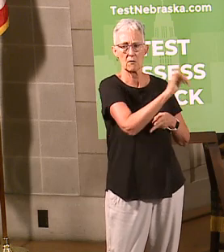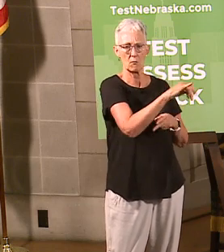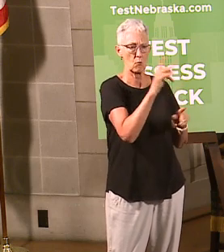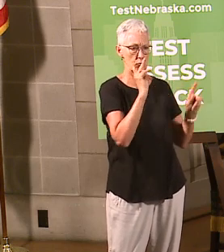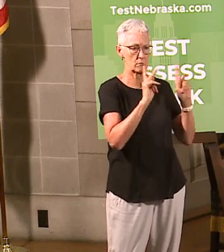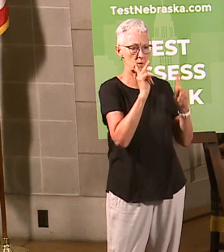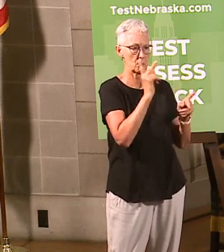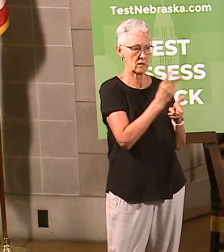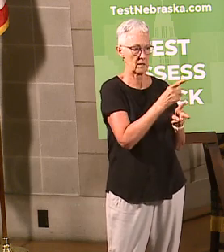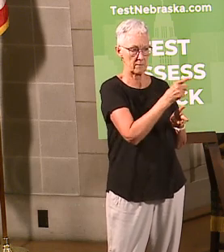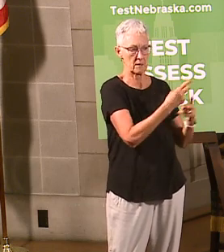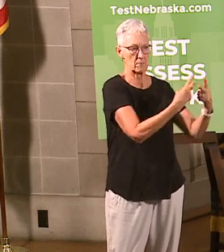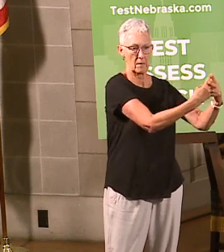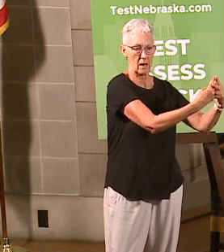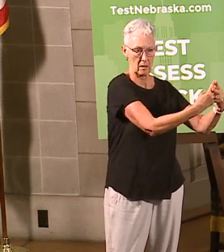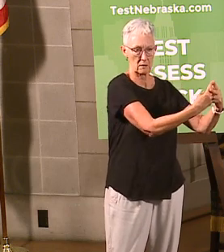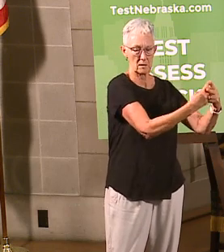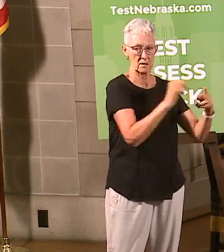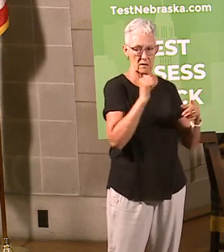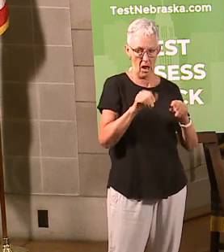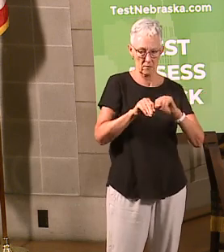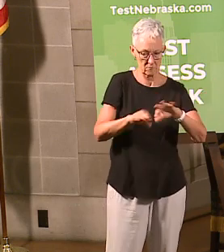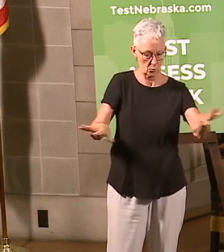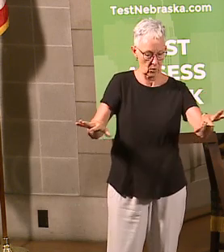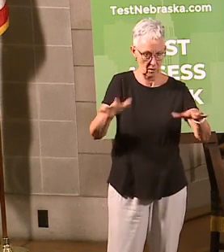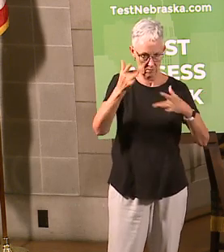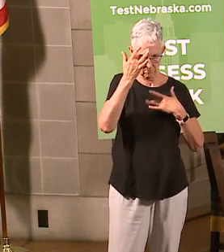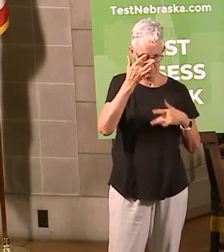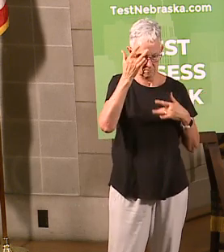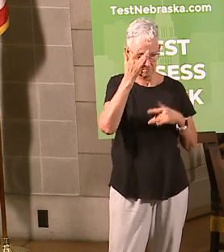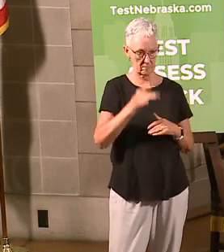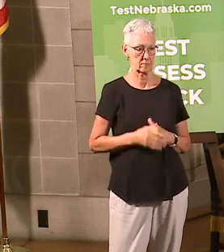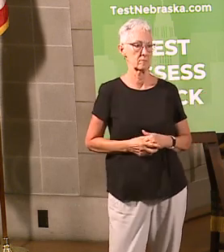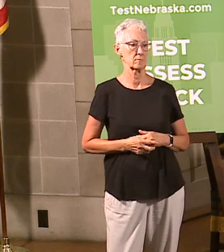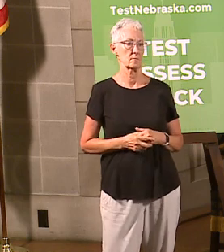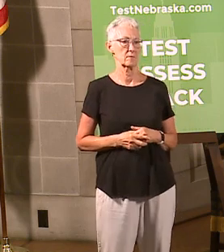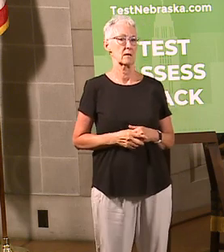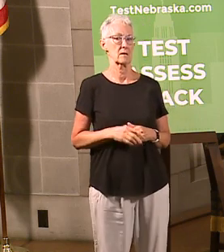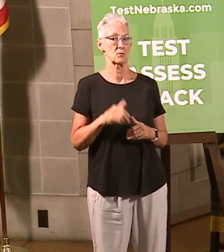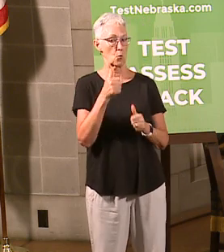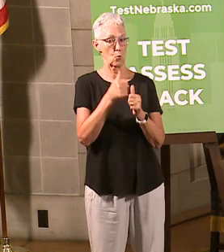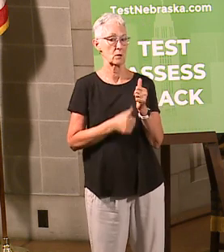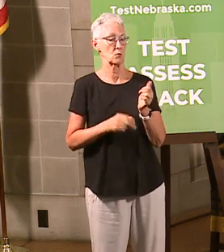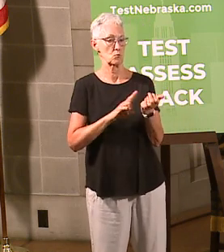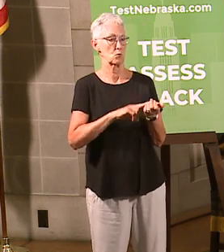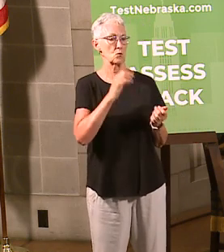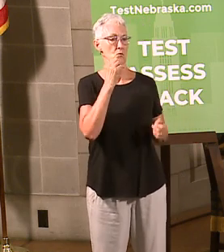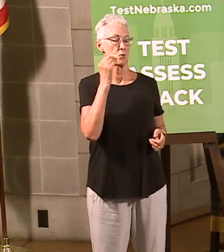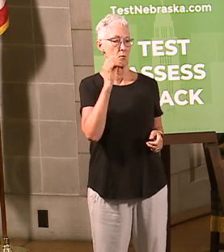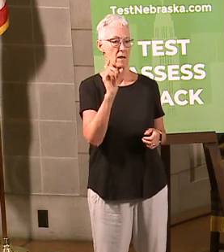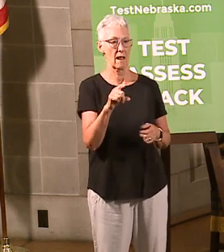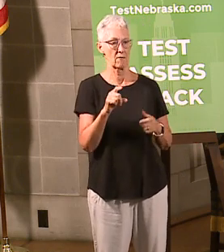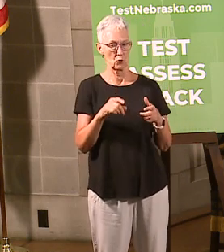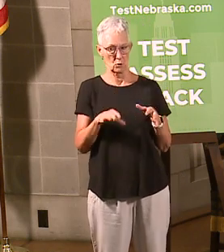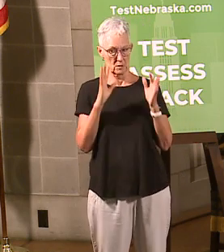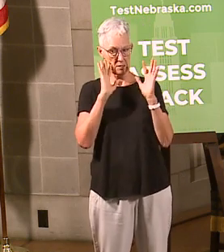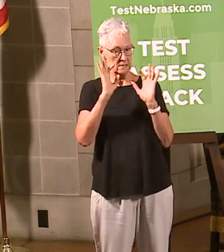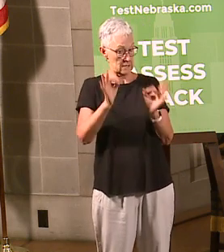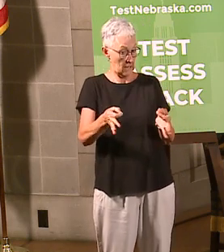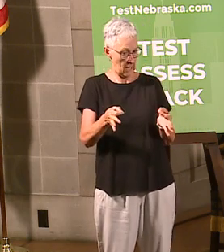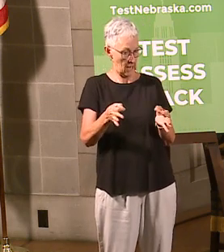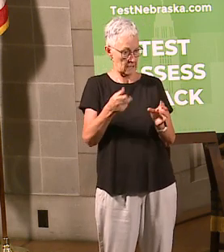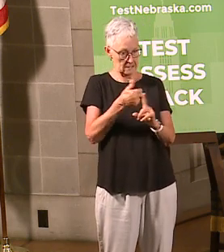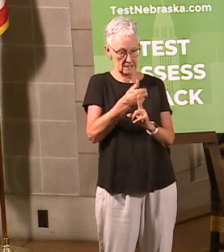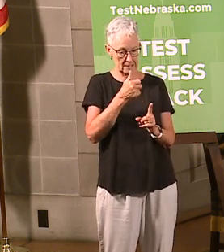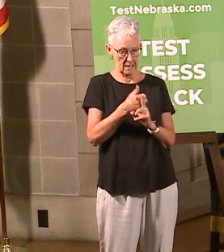steps that can be implemented by the facilities to really find a balance for relaxing restrictions